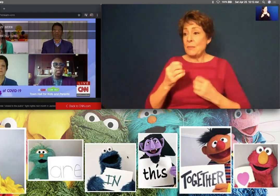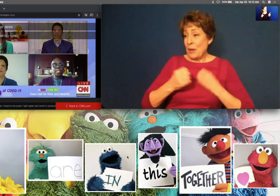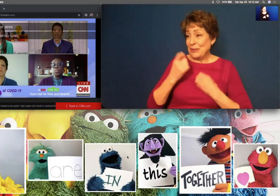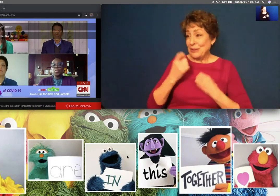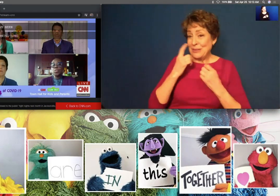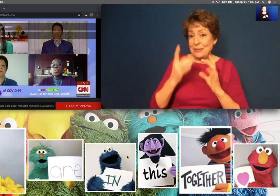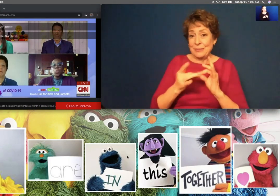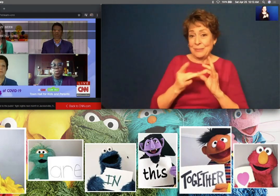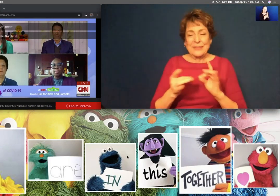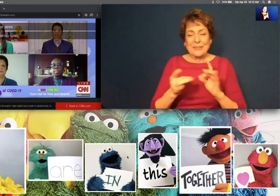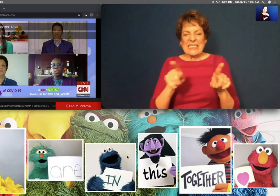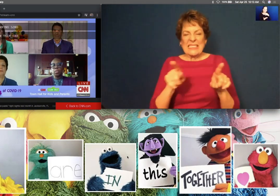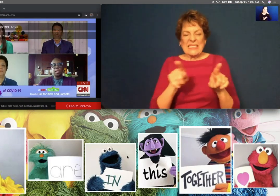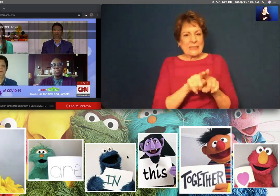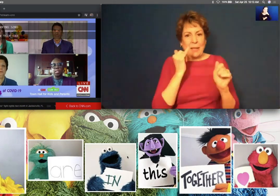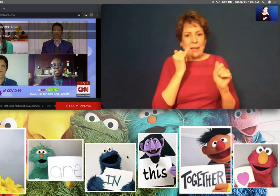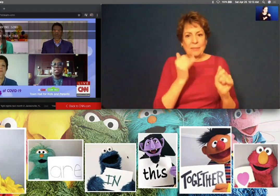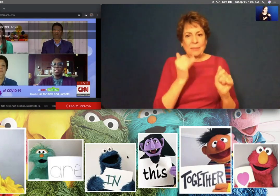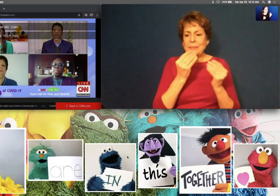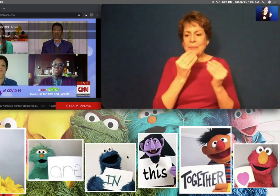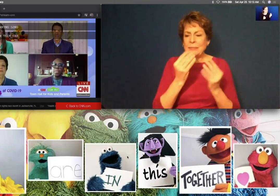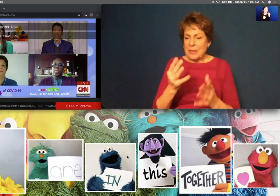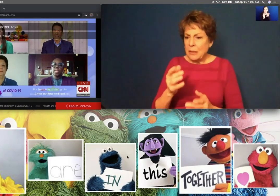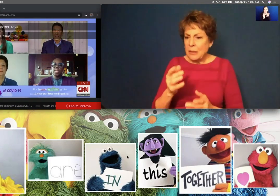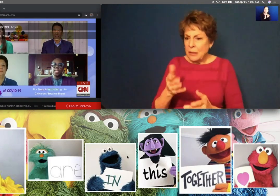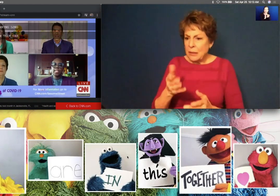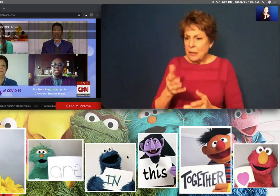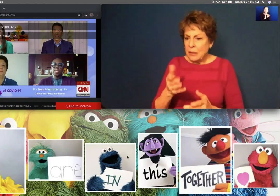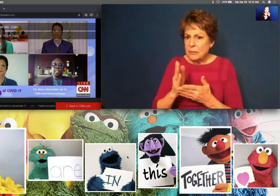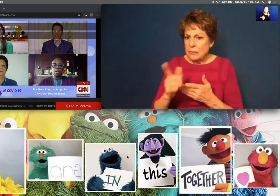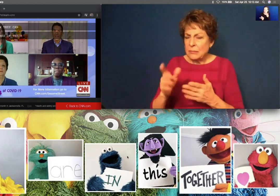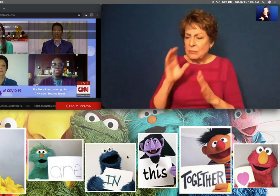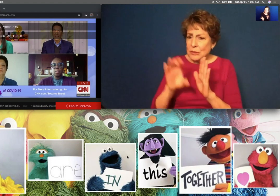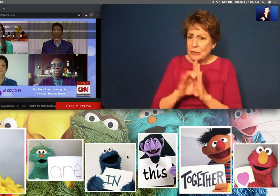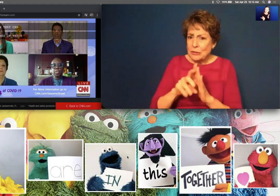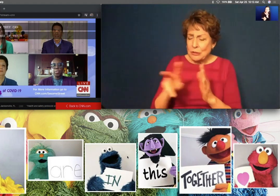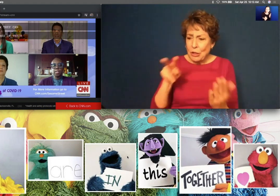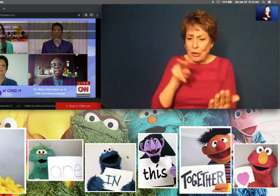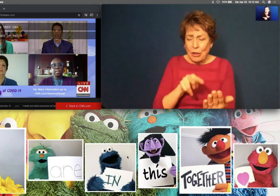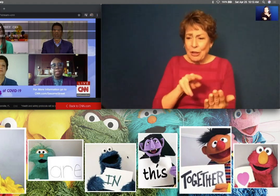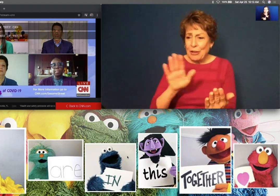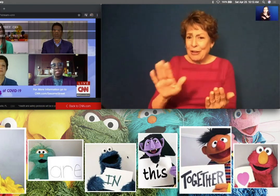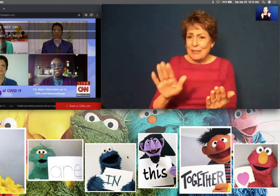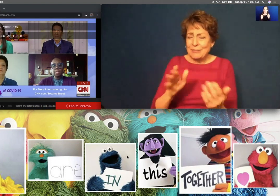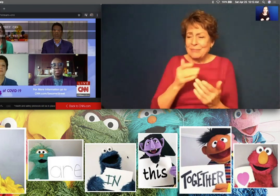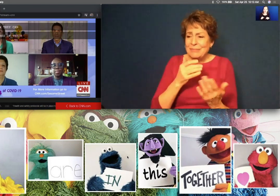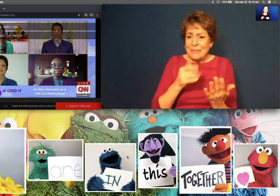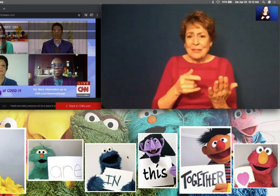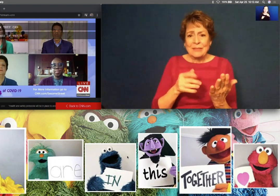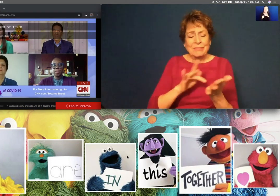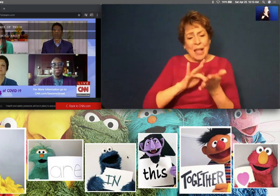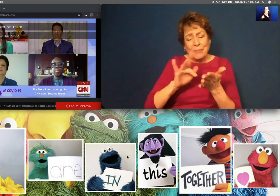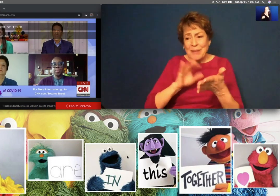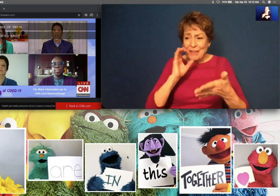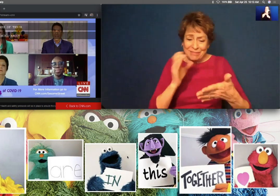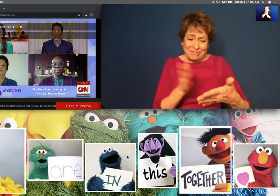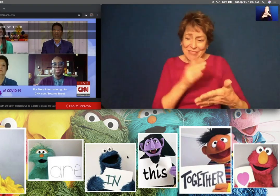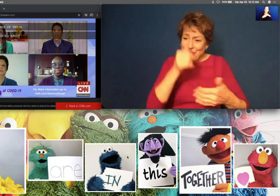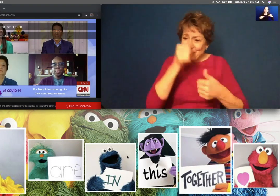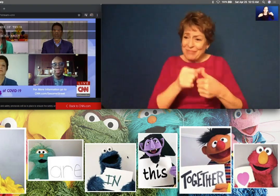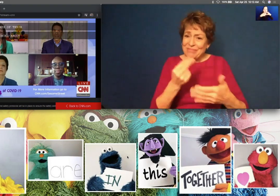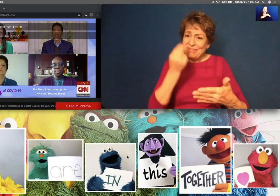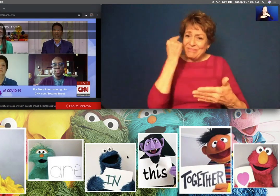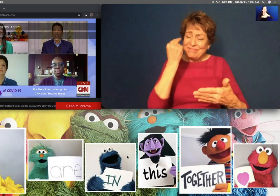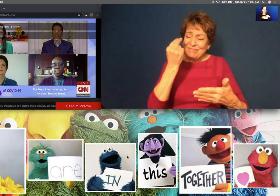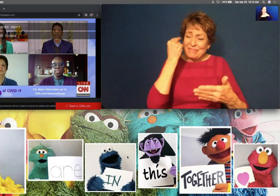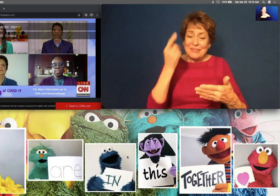one or tell stories about their loved one. And those kinds of things often help children and families. Absolutely. Dr.